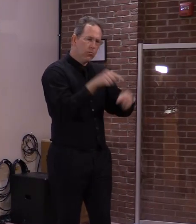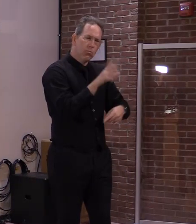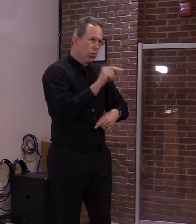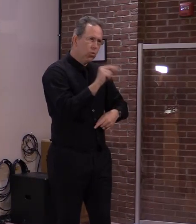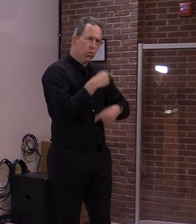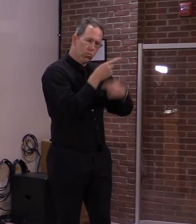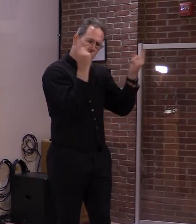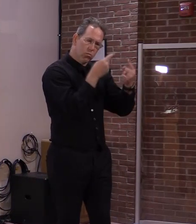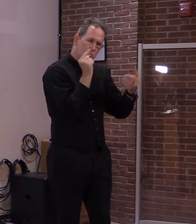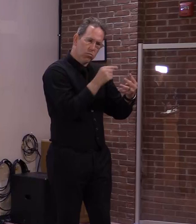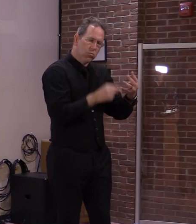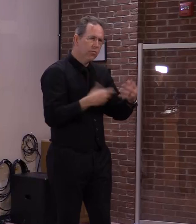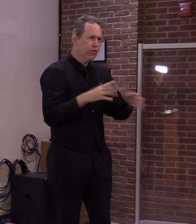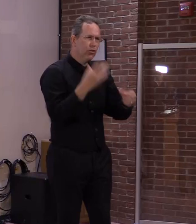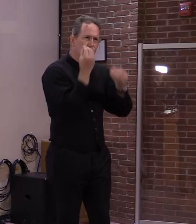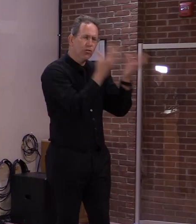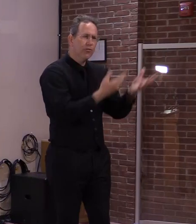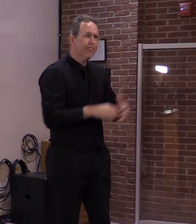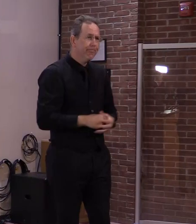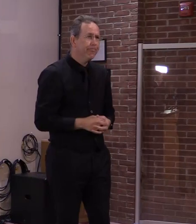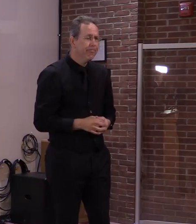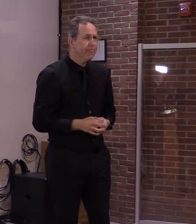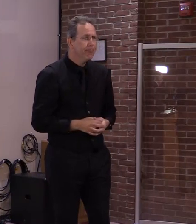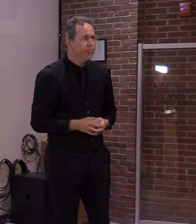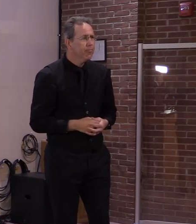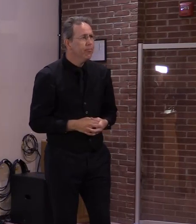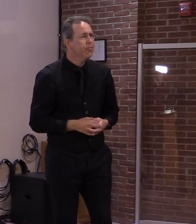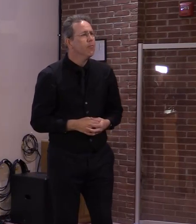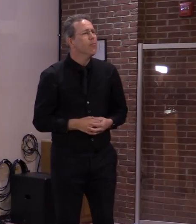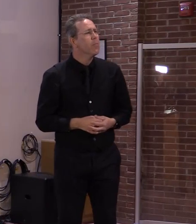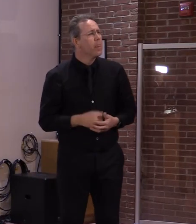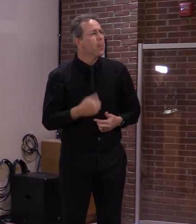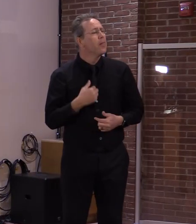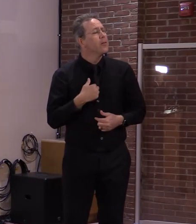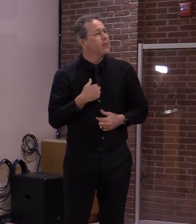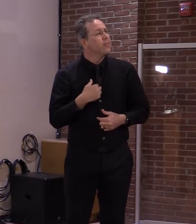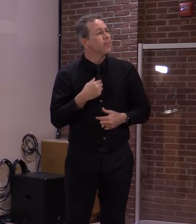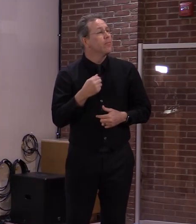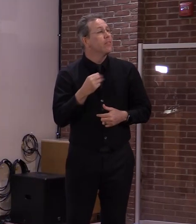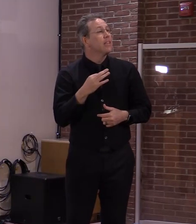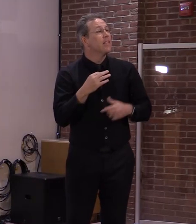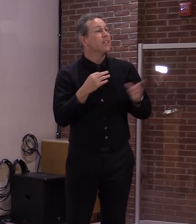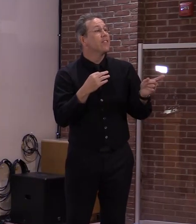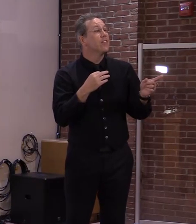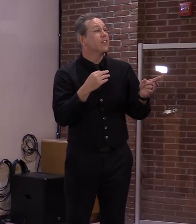to veto if it was something that I thought was detrimental to Vermonters.